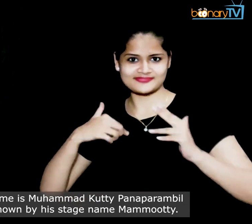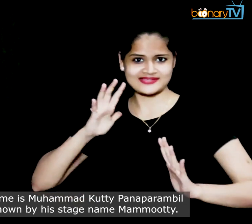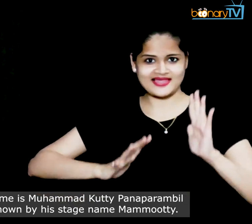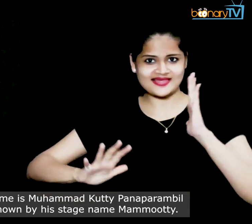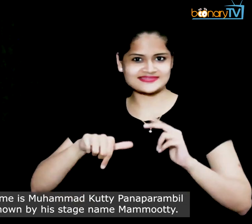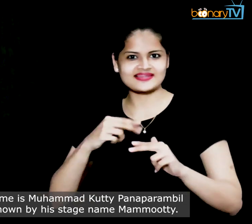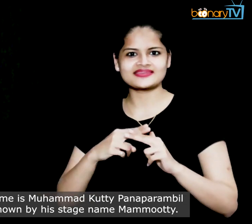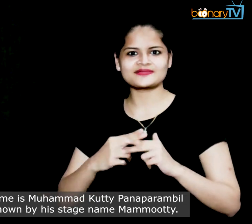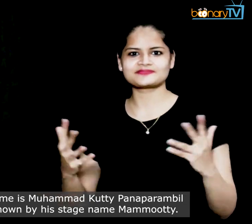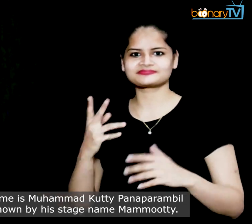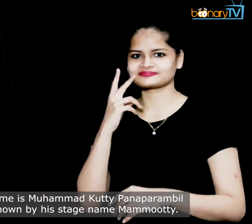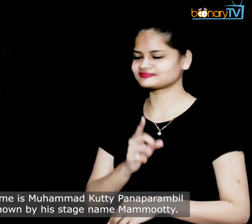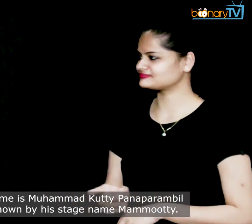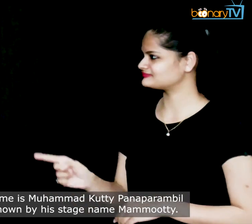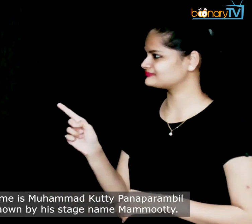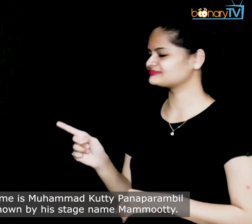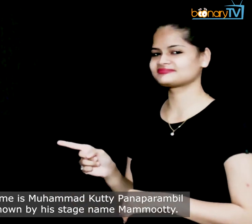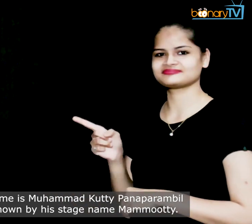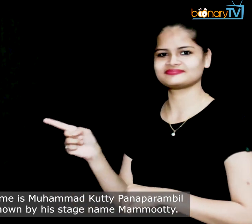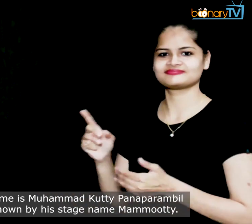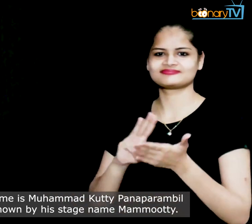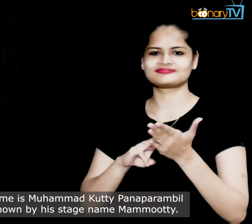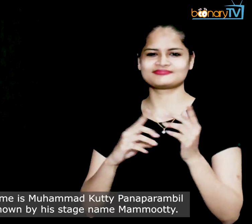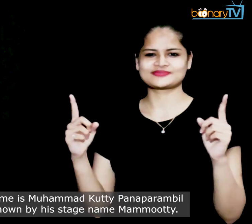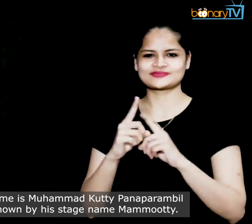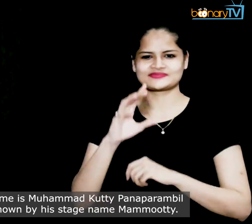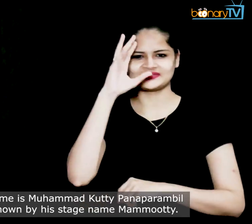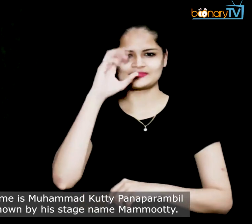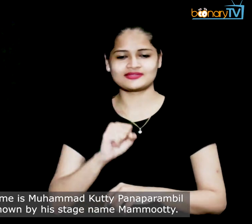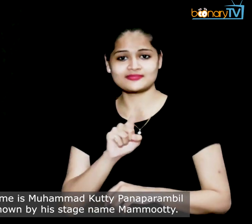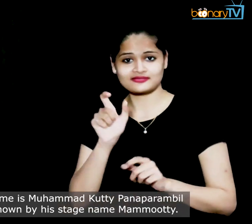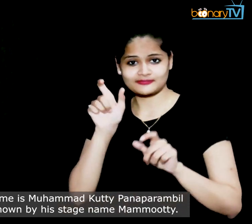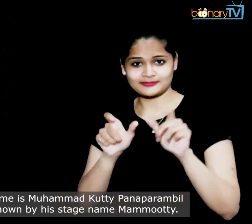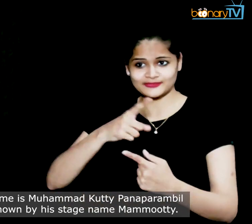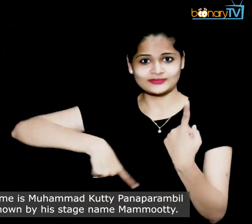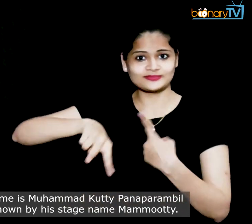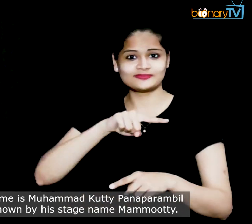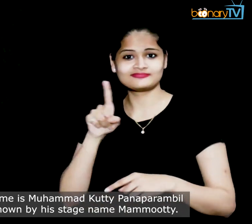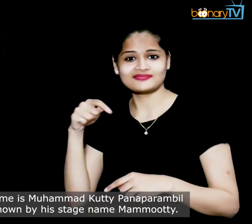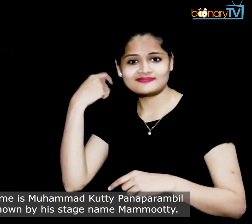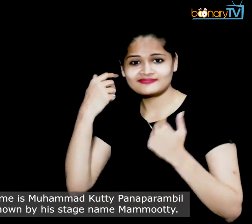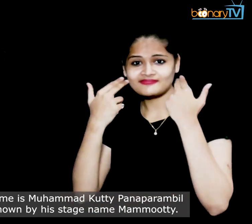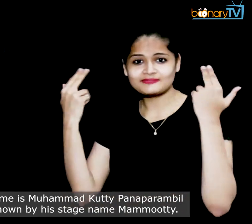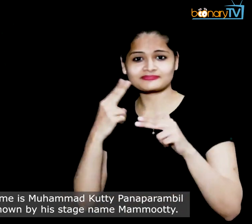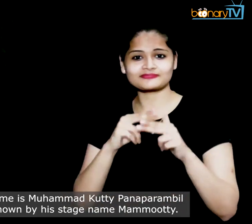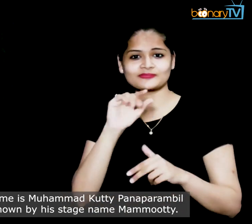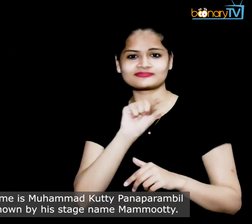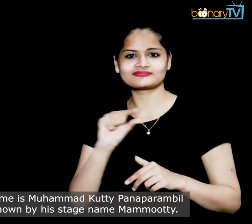is Mohammed Kutti Pana Parambil Ismail he is better known by his stage name